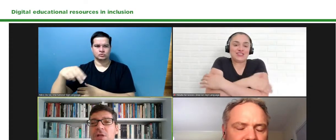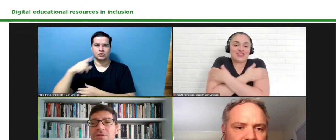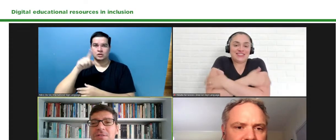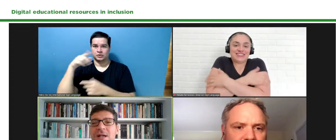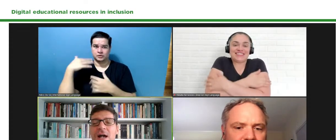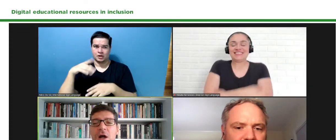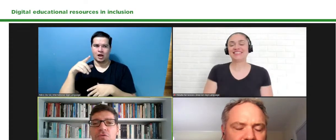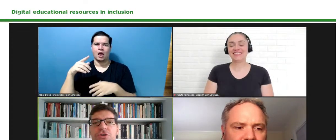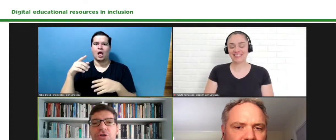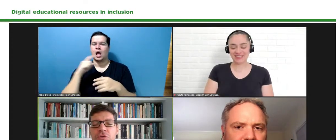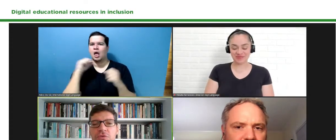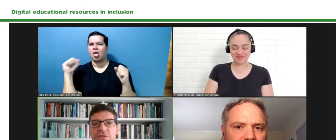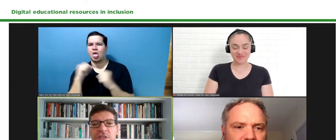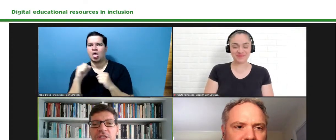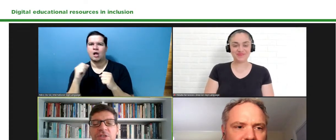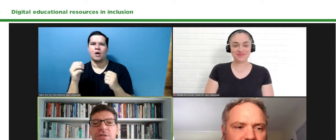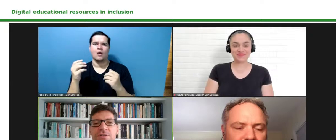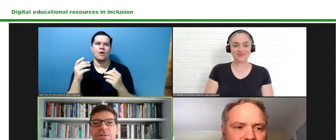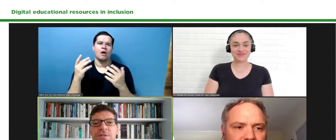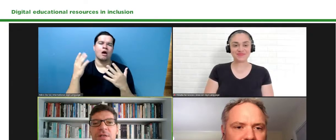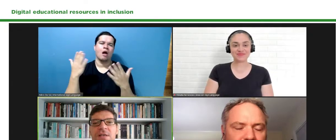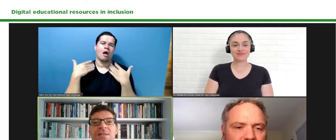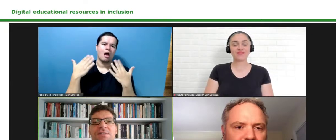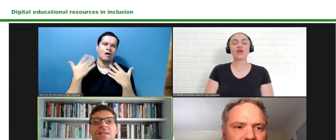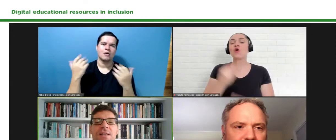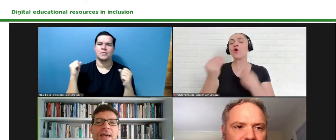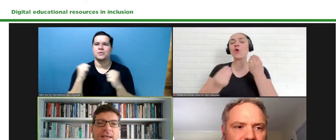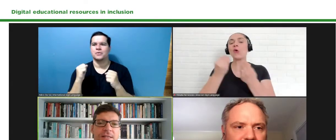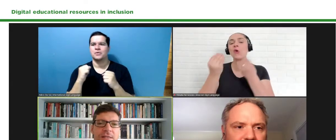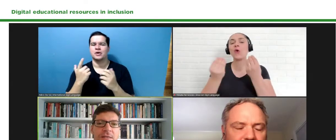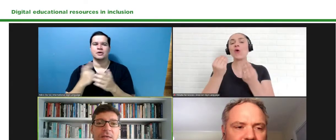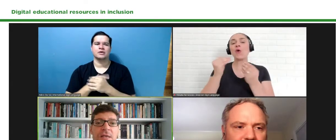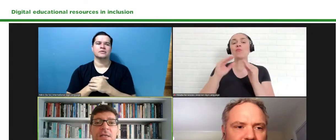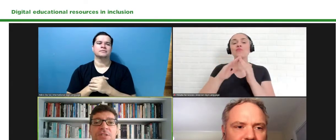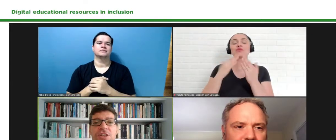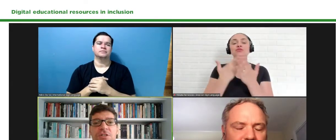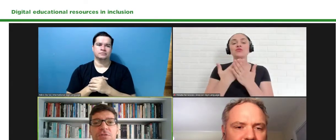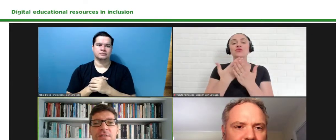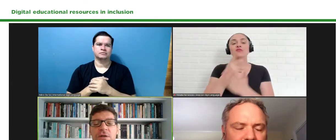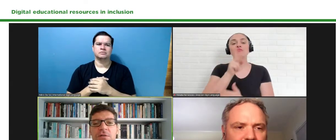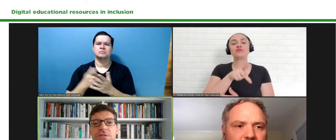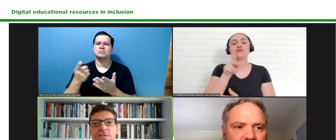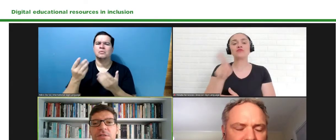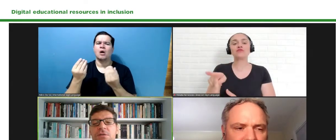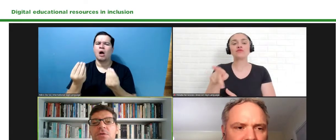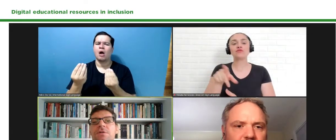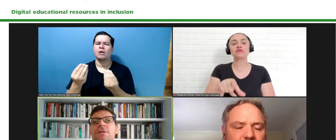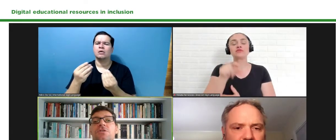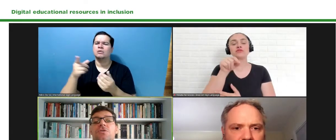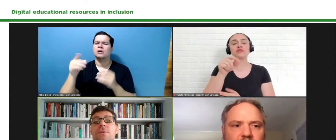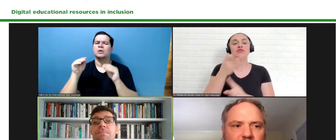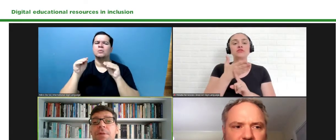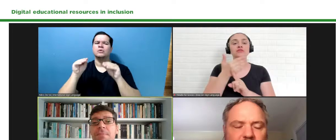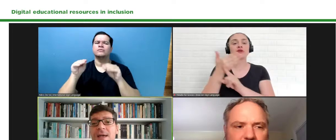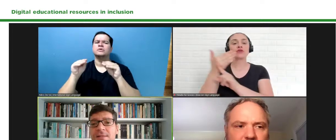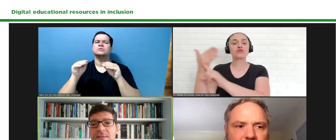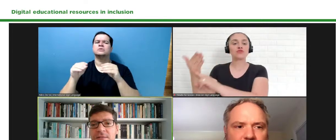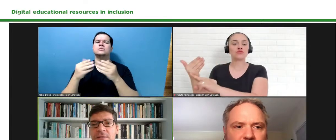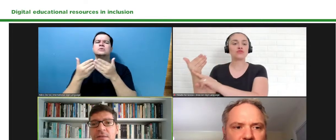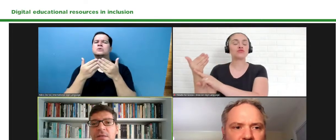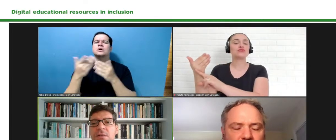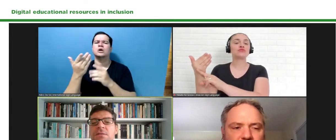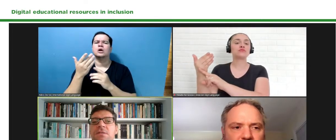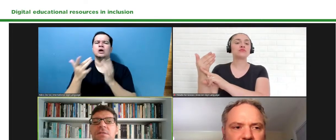Could you tell us how should teachers select digital technologies in order to